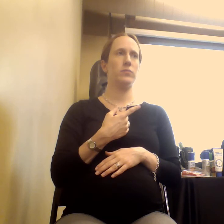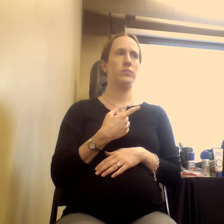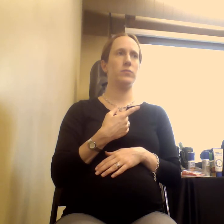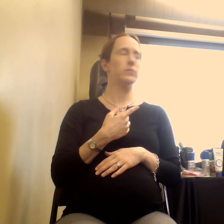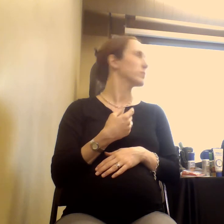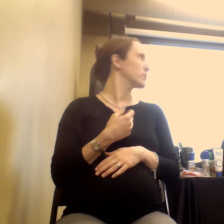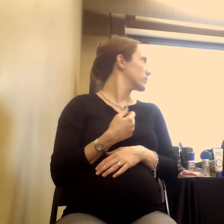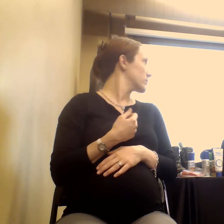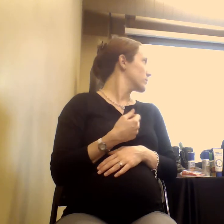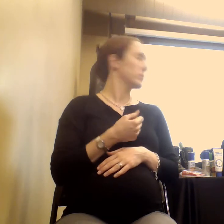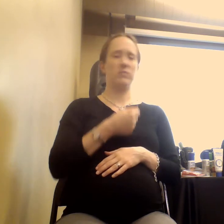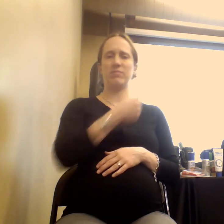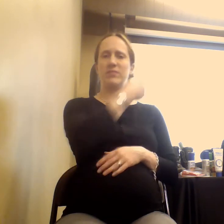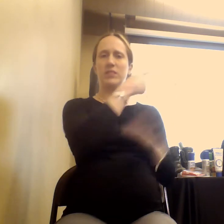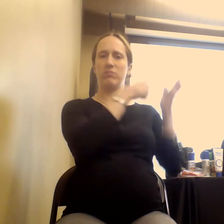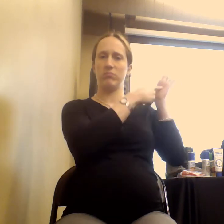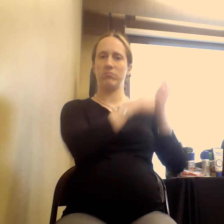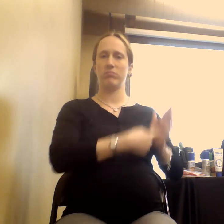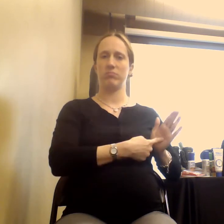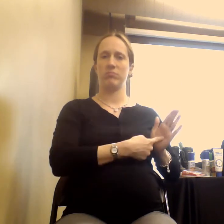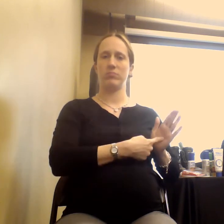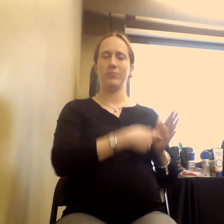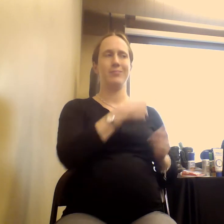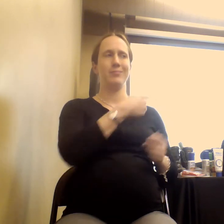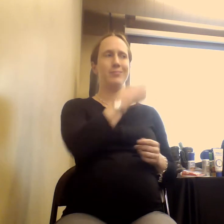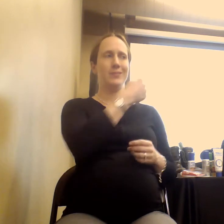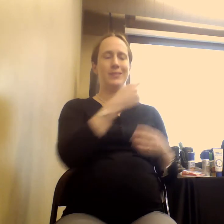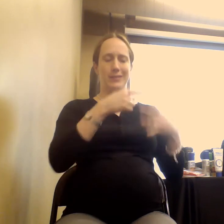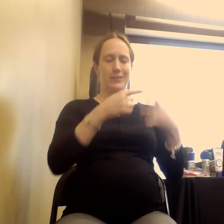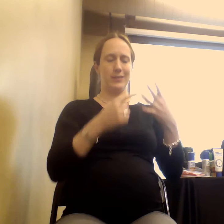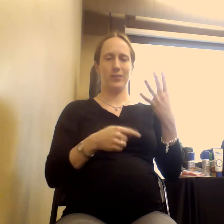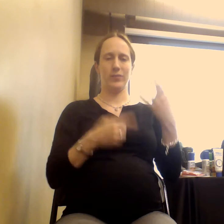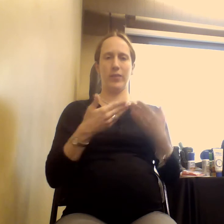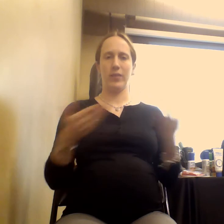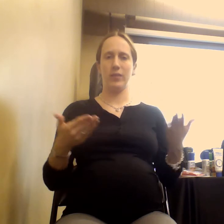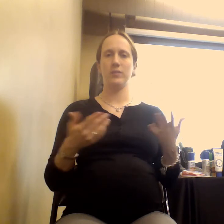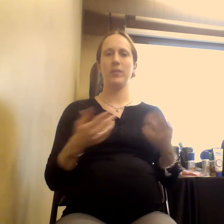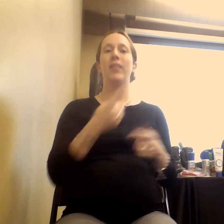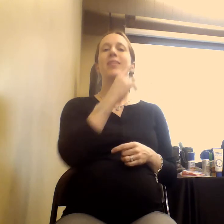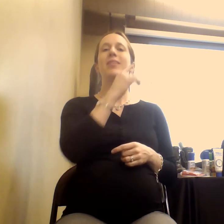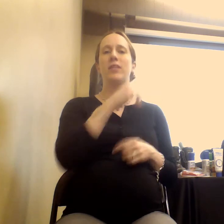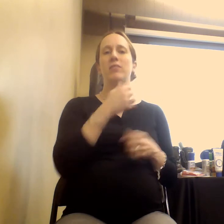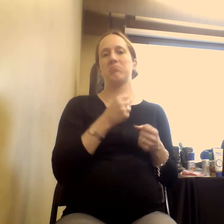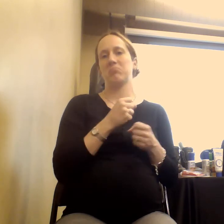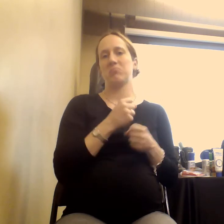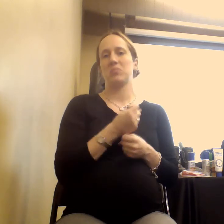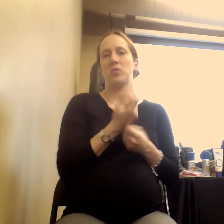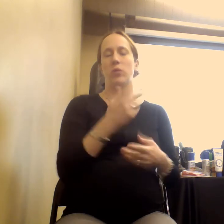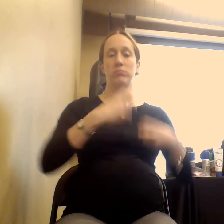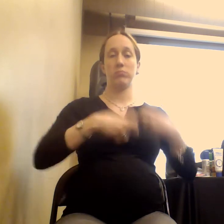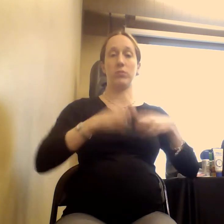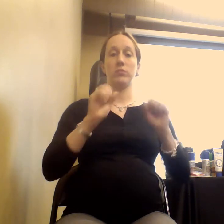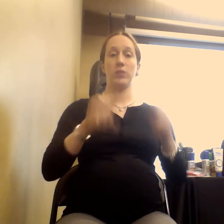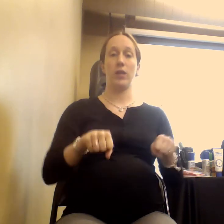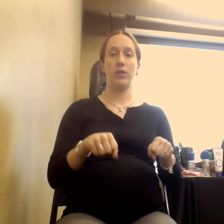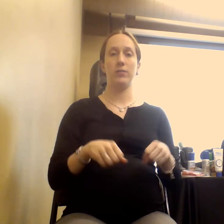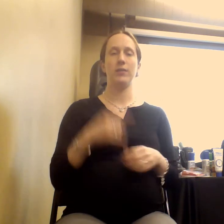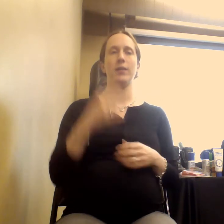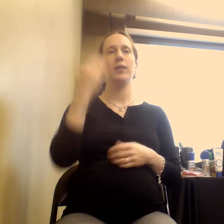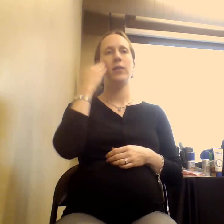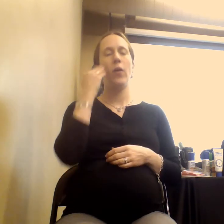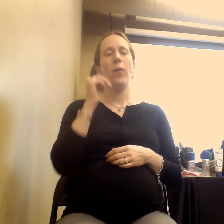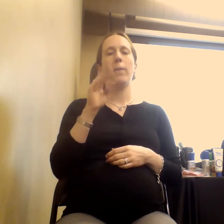self-explanatory. Let your boot fitter know. These guys do this every day, all day long. They've seen bunions, they've